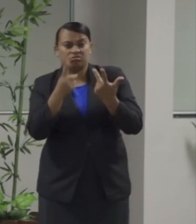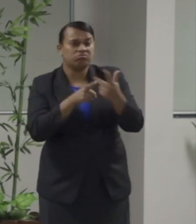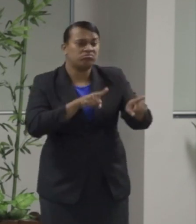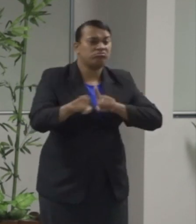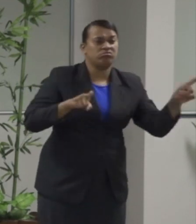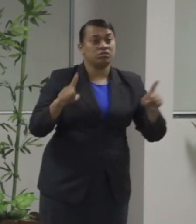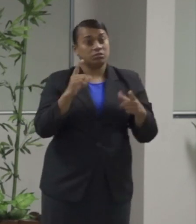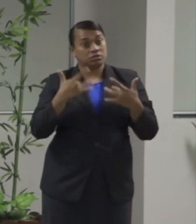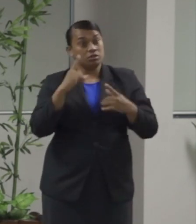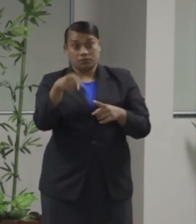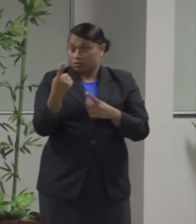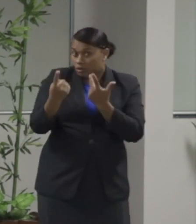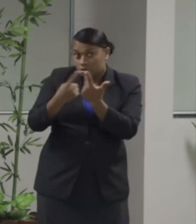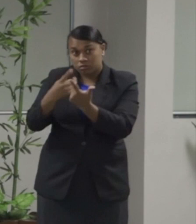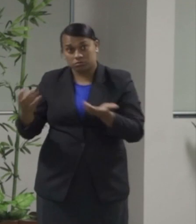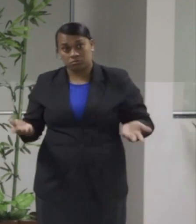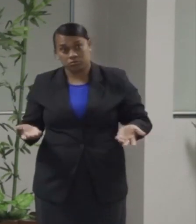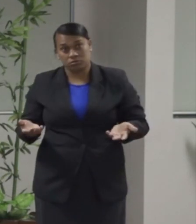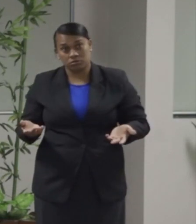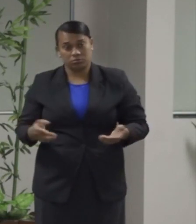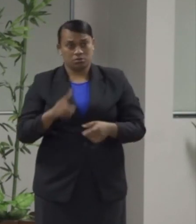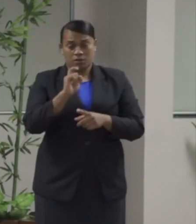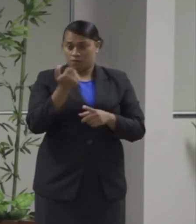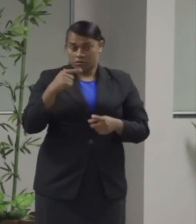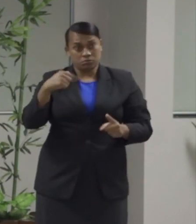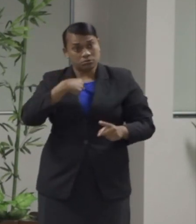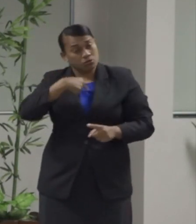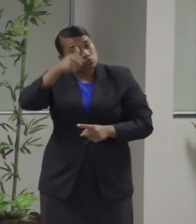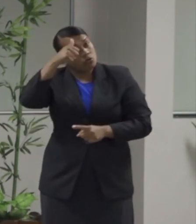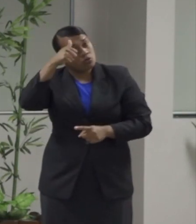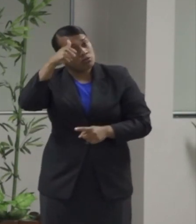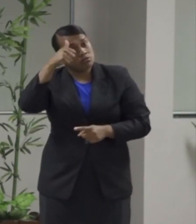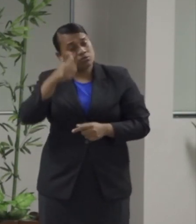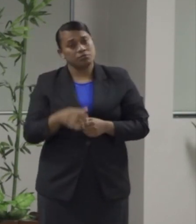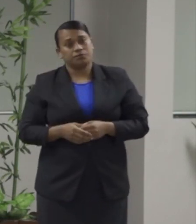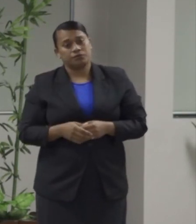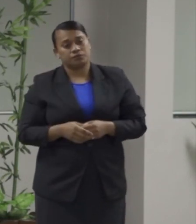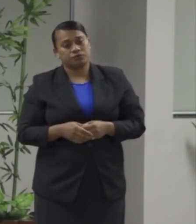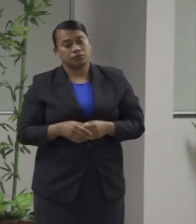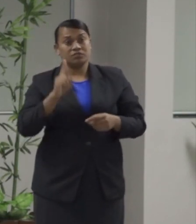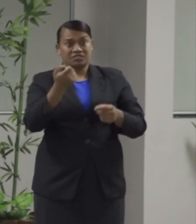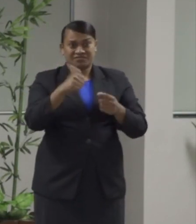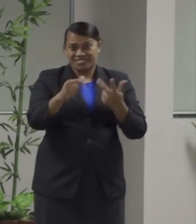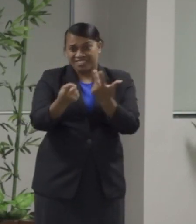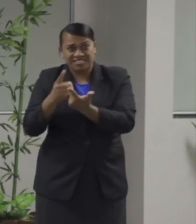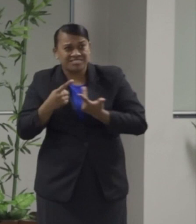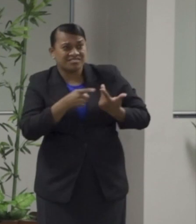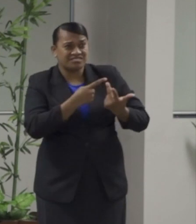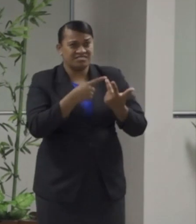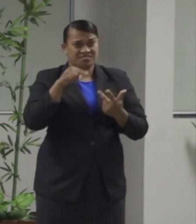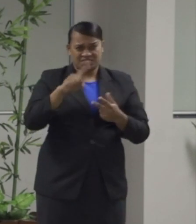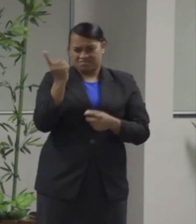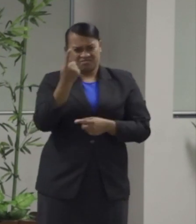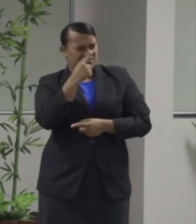or others. But I know that there are also thousands of Fijians out there who are actually doing the